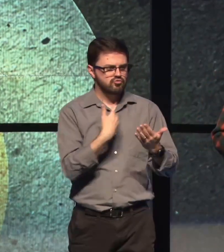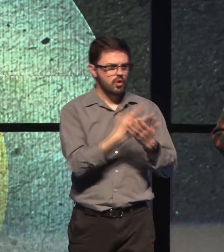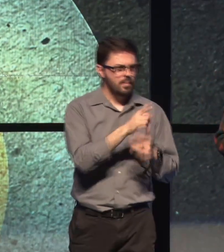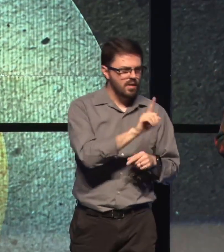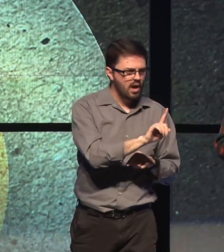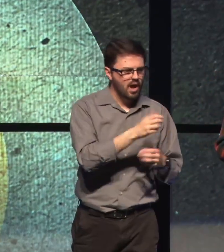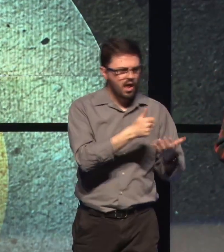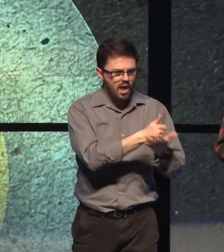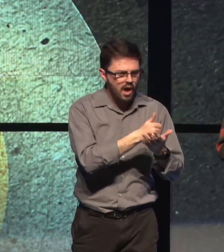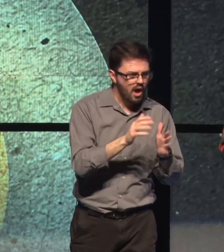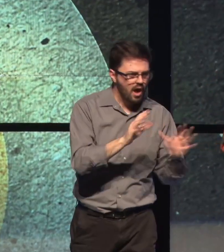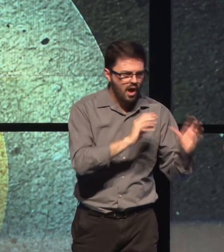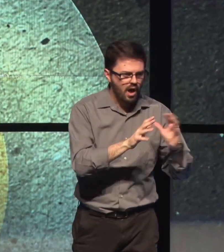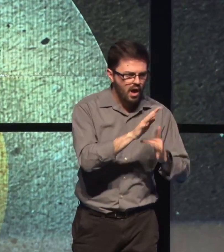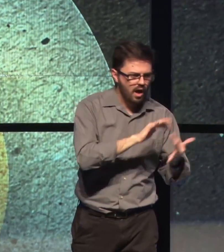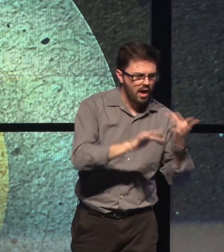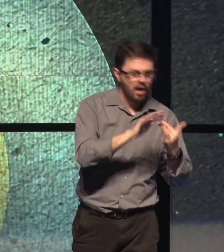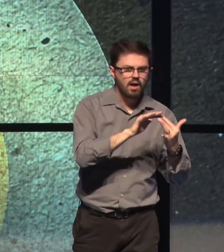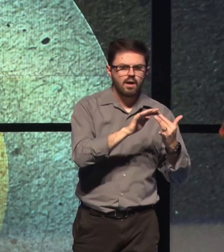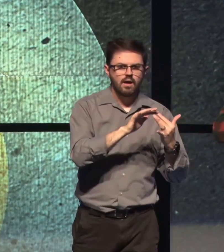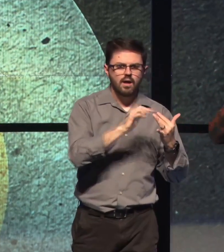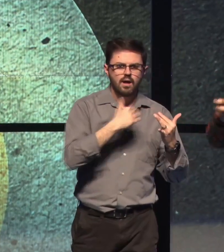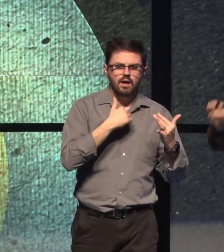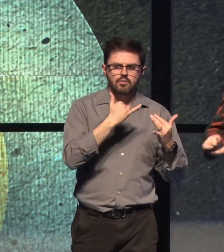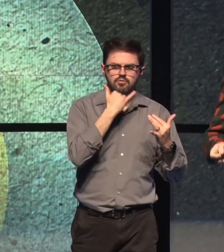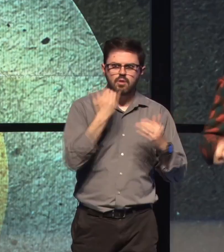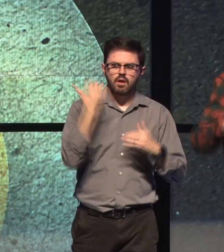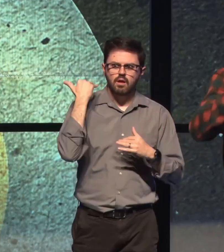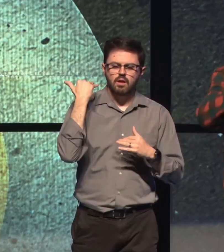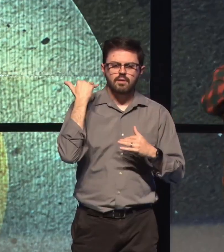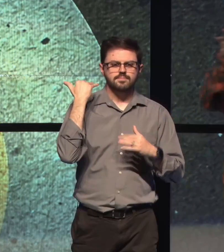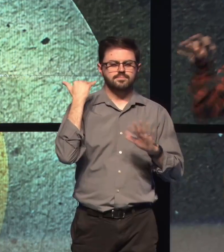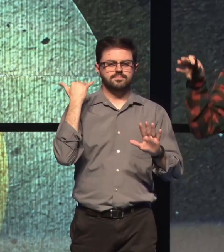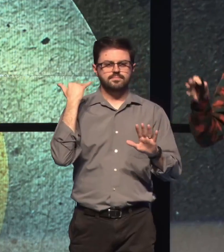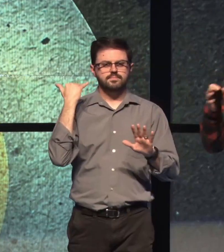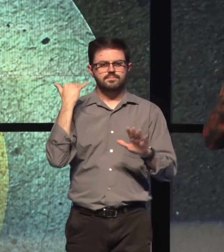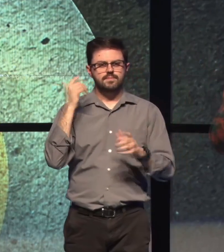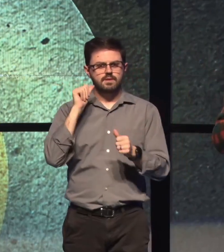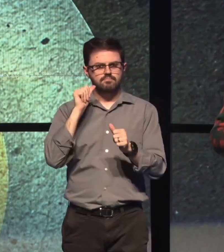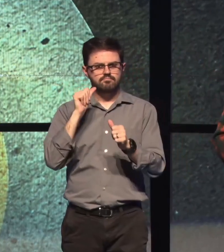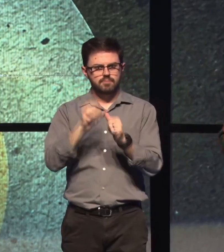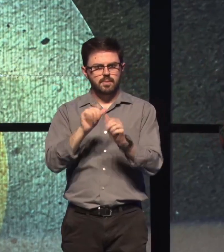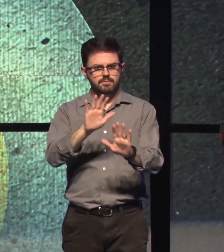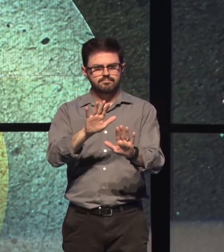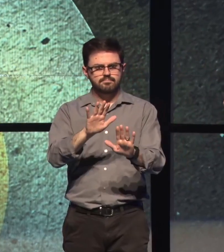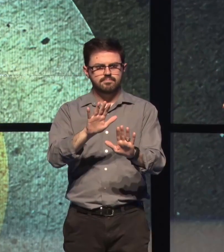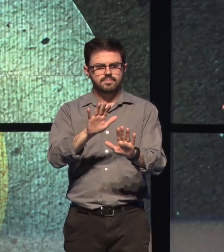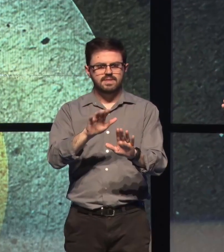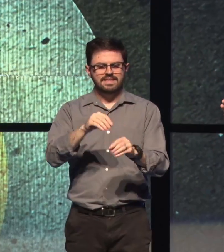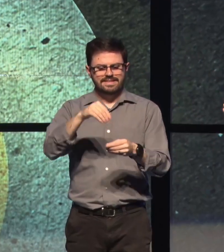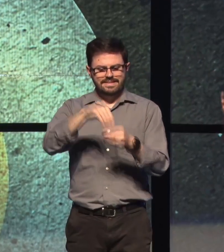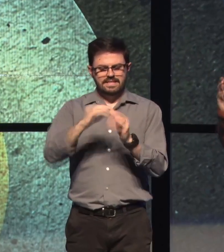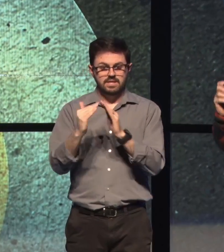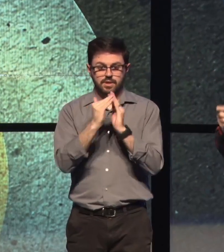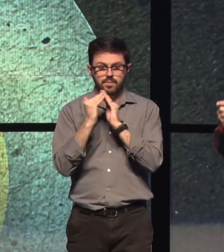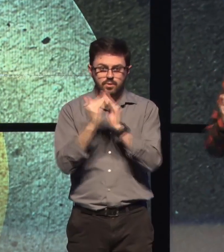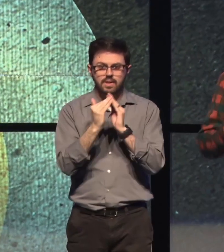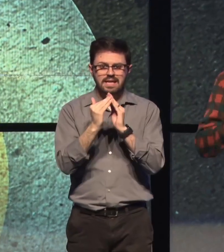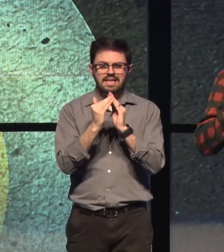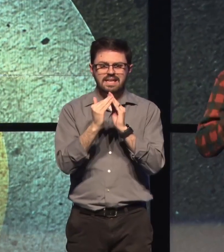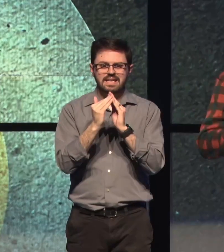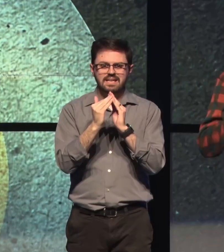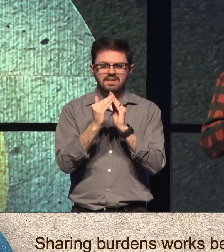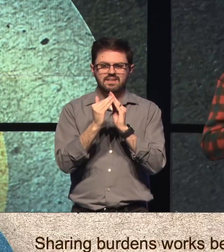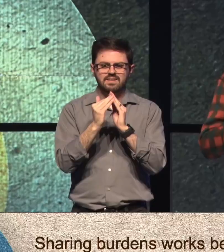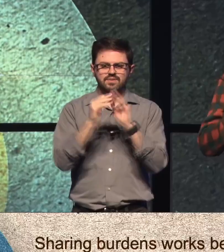I might have had it wrong. And I want us to remember this, that in community, sharing burdens works. It works